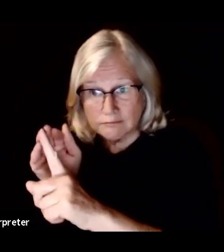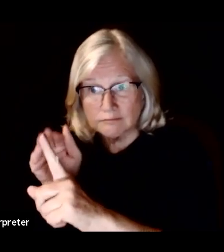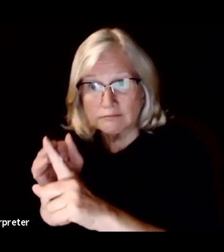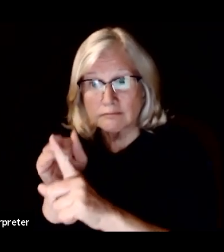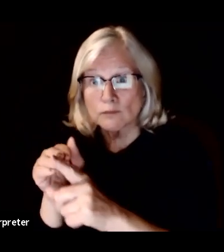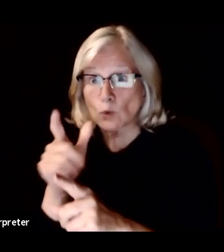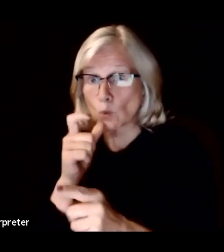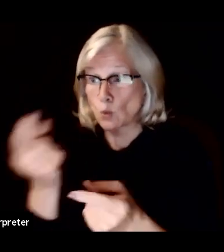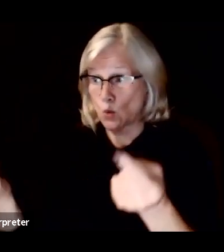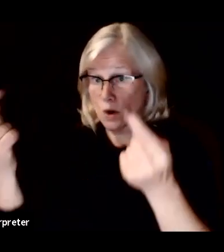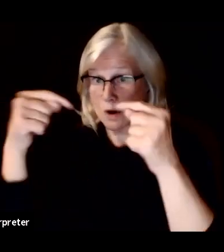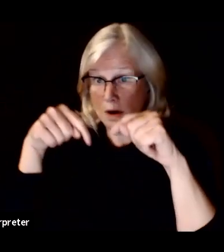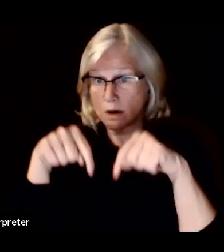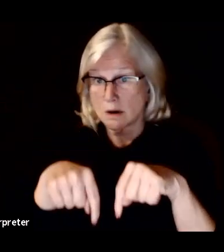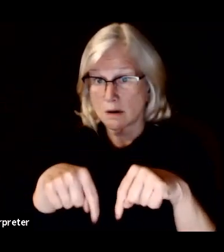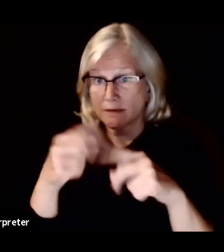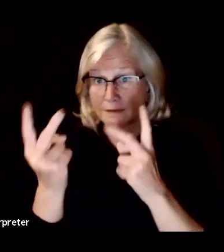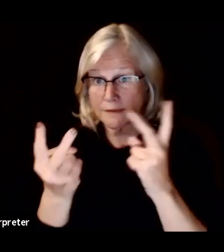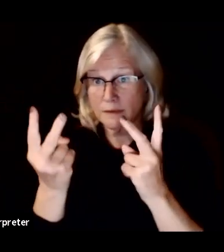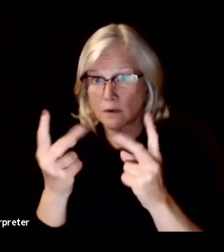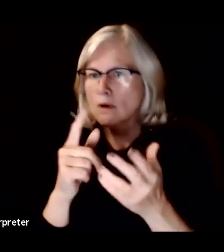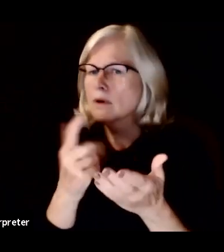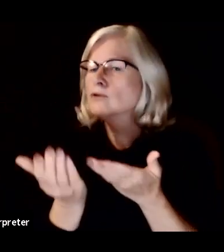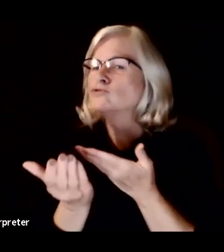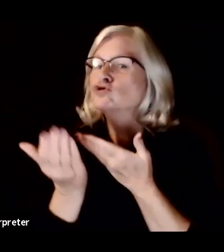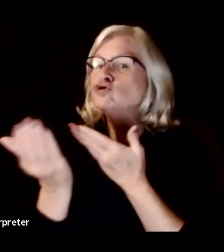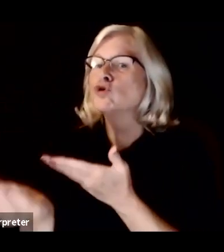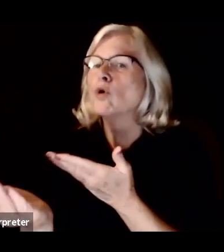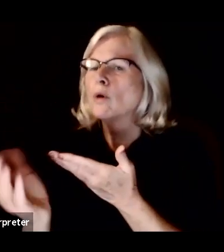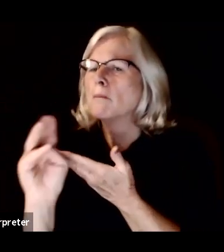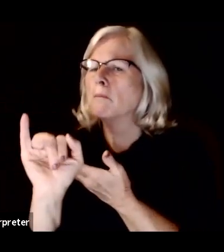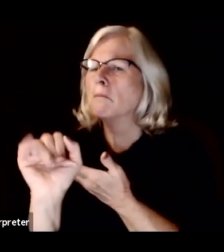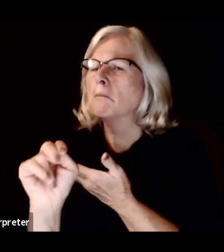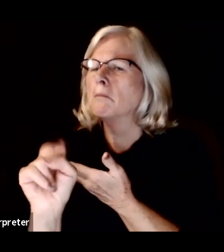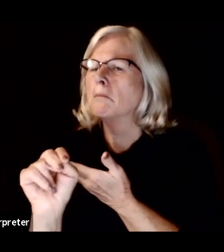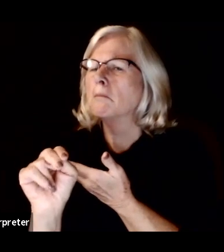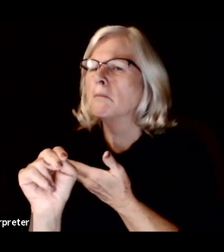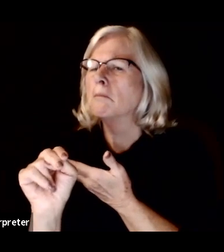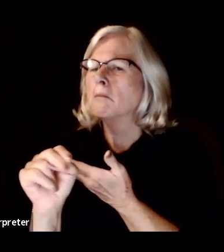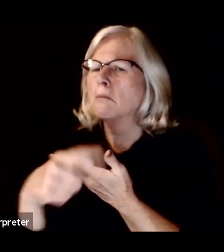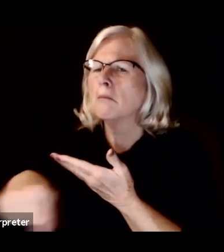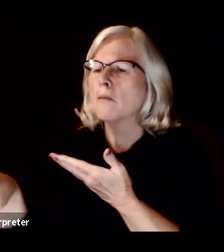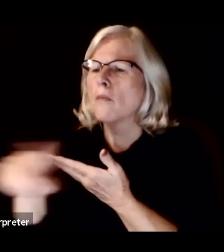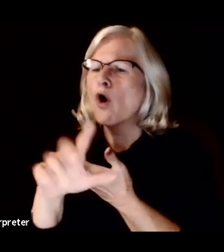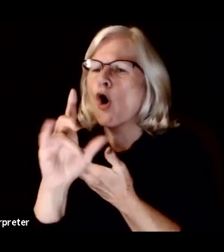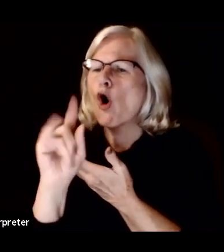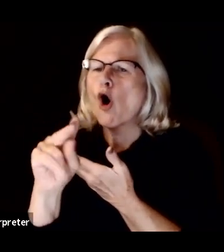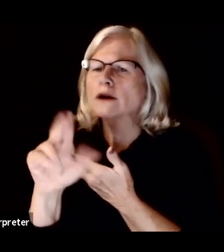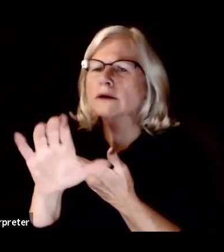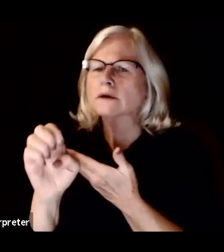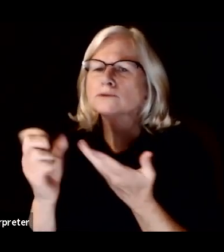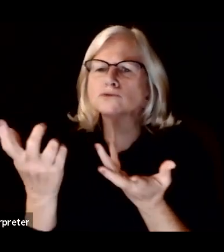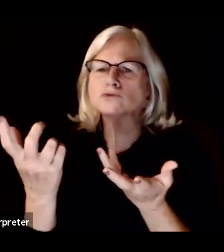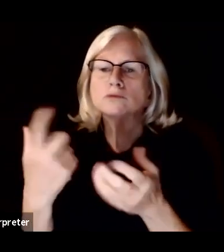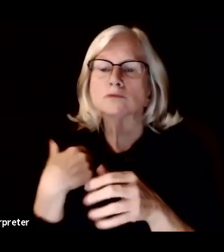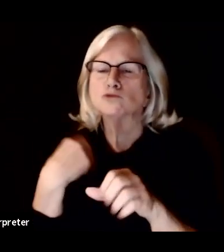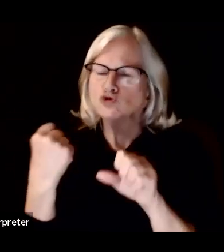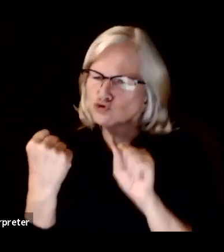capacity guidance was in Minnesota, and that is our strong hope and expectation that be